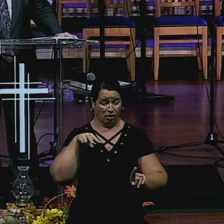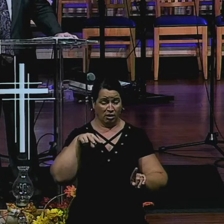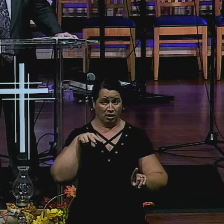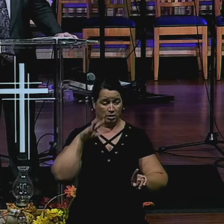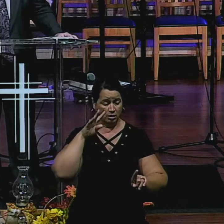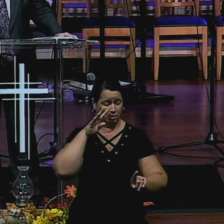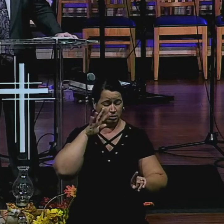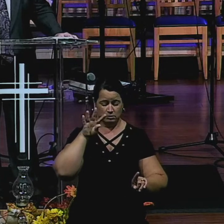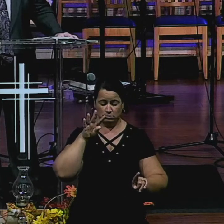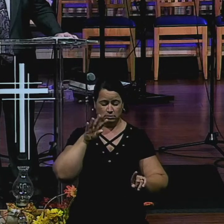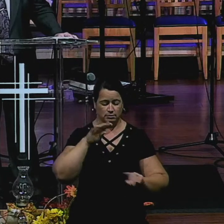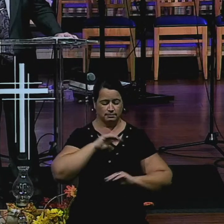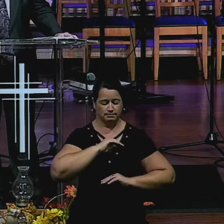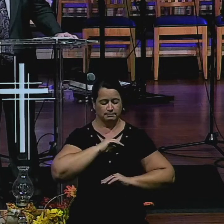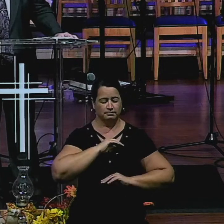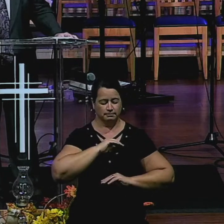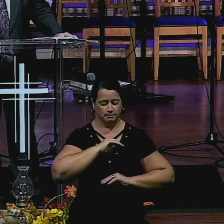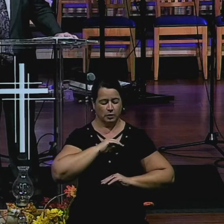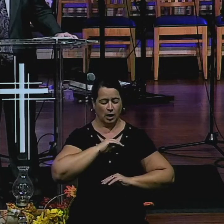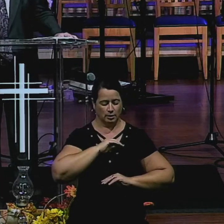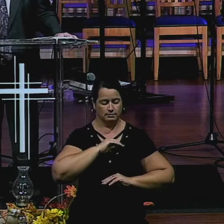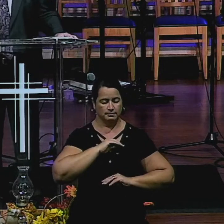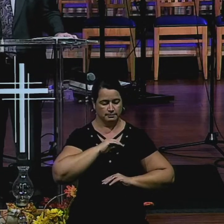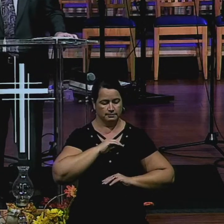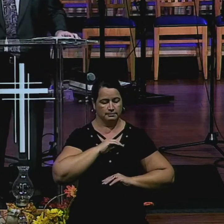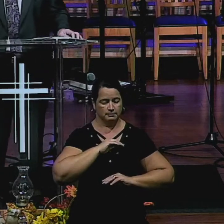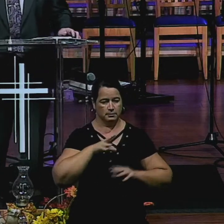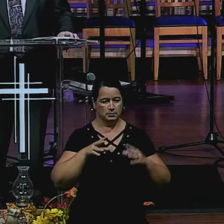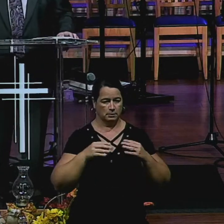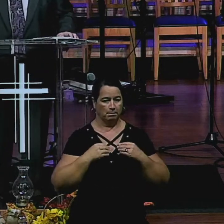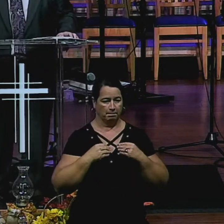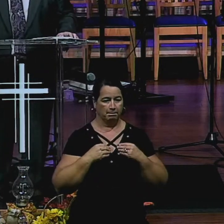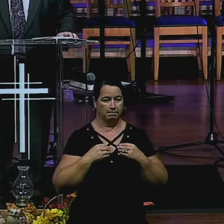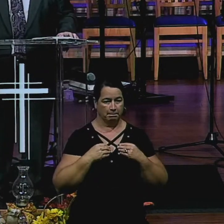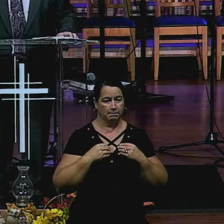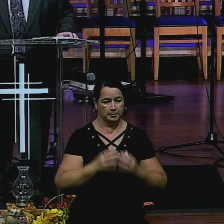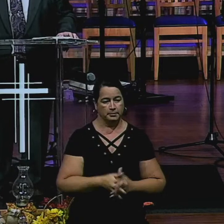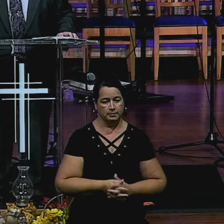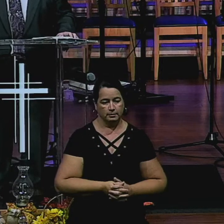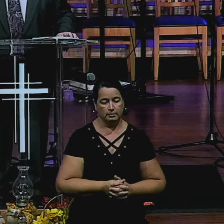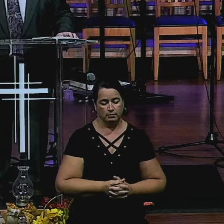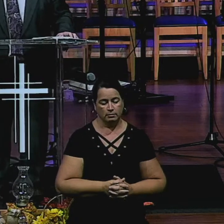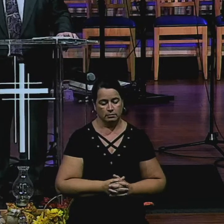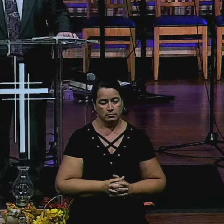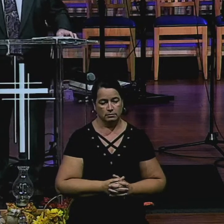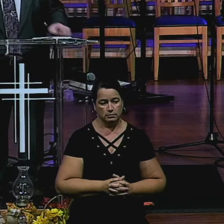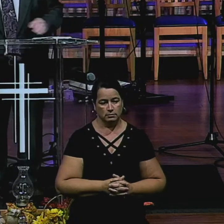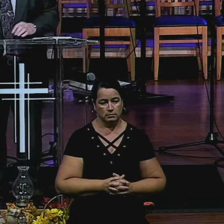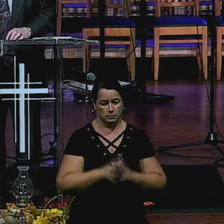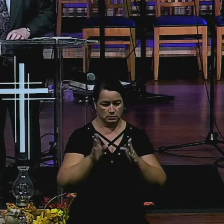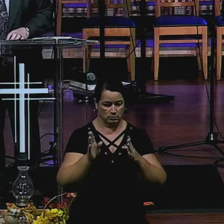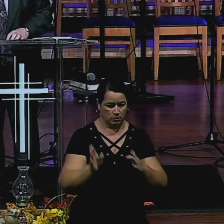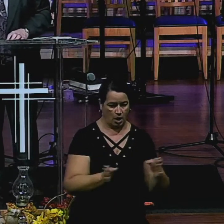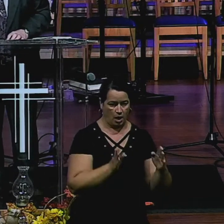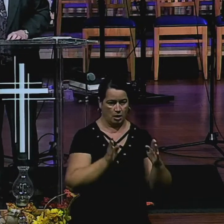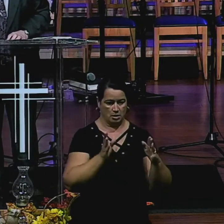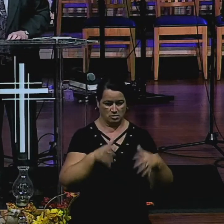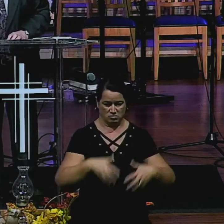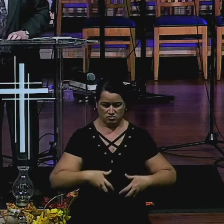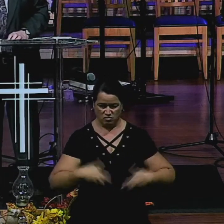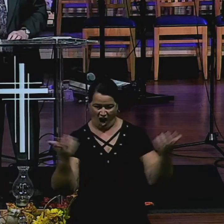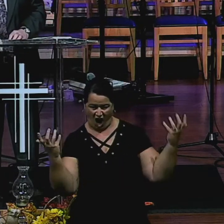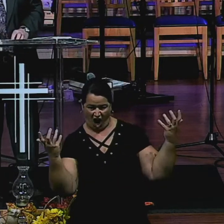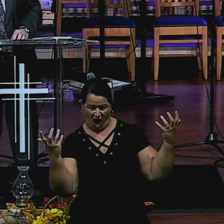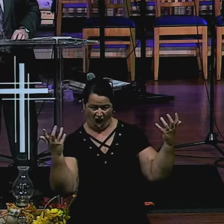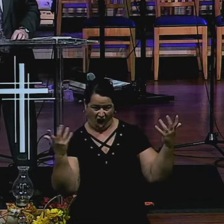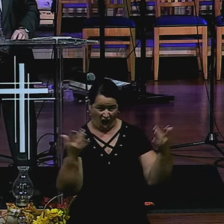the demands of God's justice, thus appeasing his holy wrath